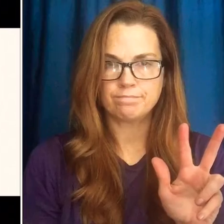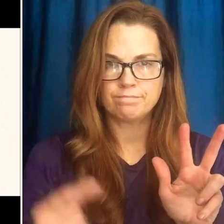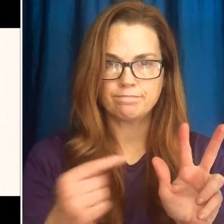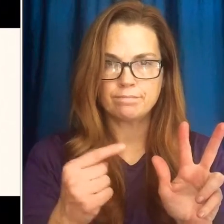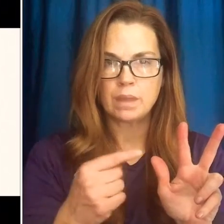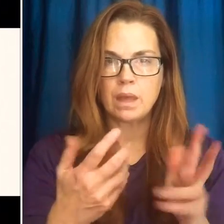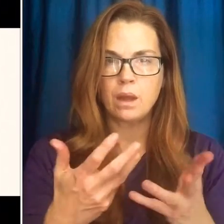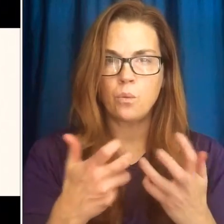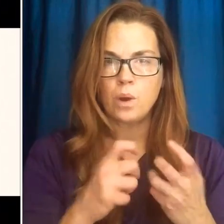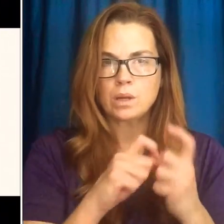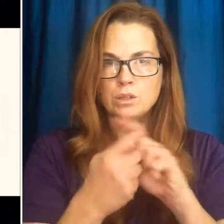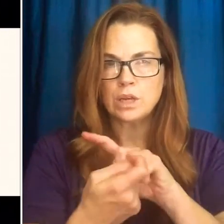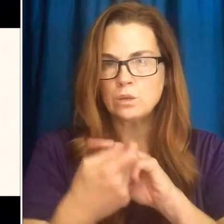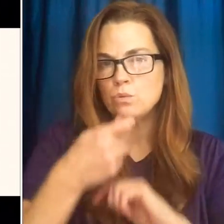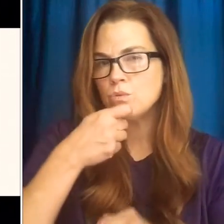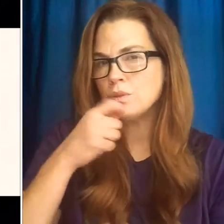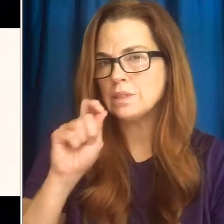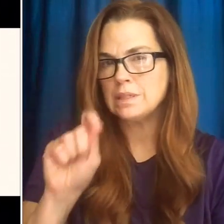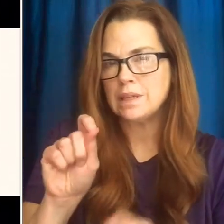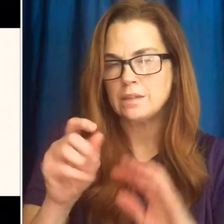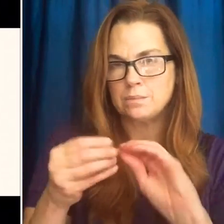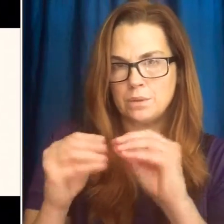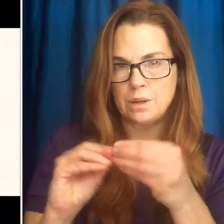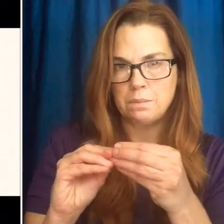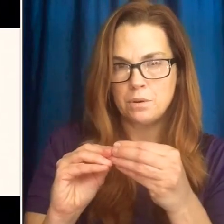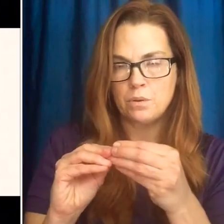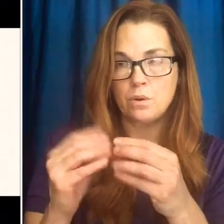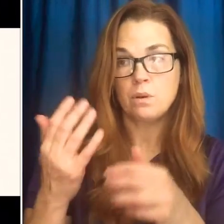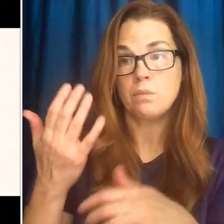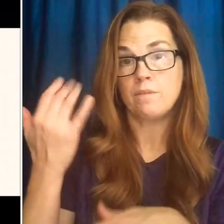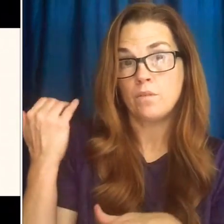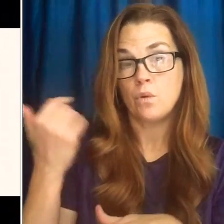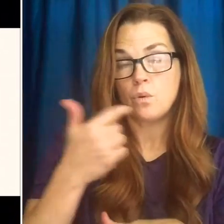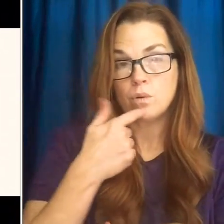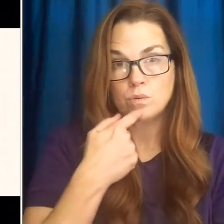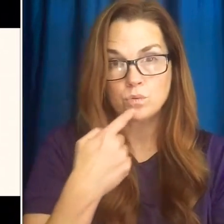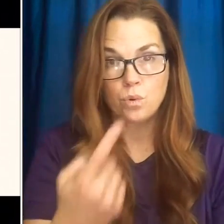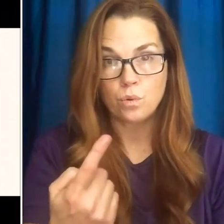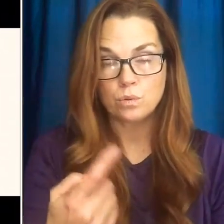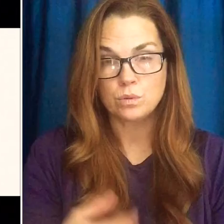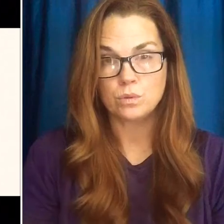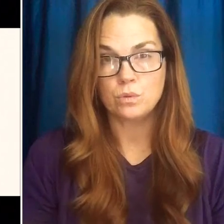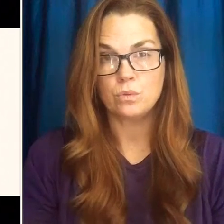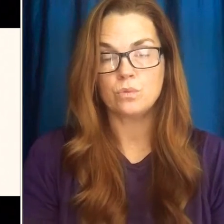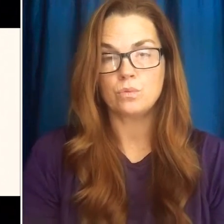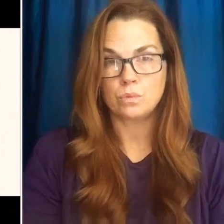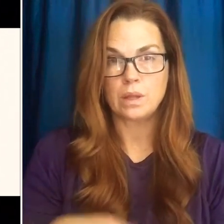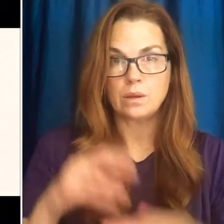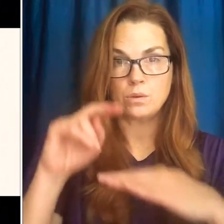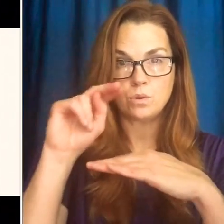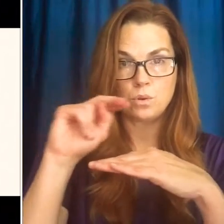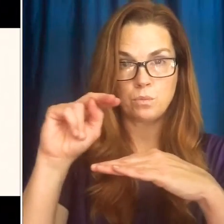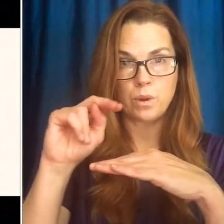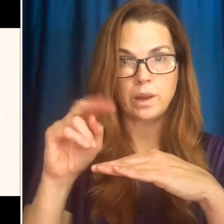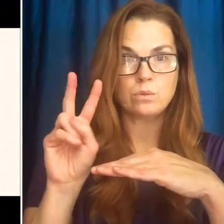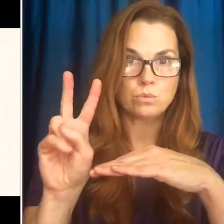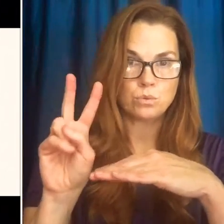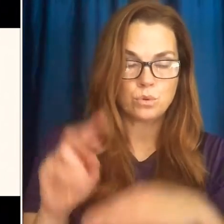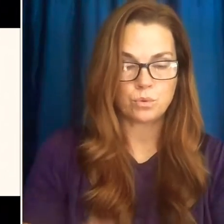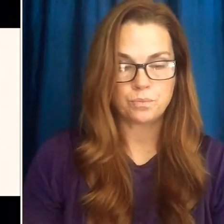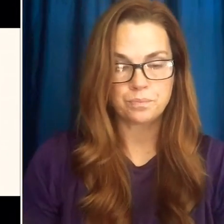you, divide the numerator, so 2, by the denominator of